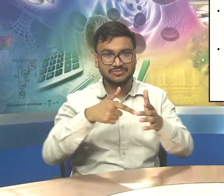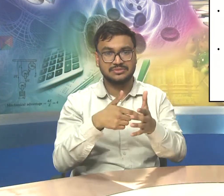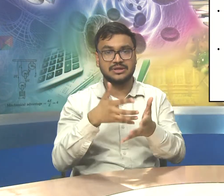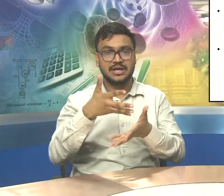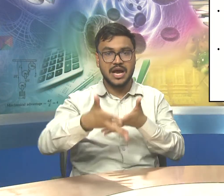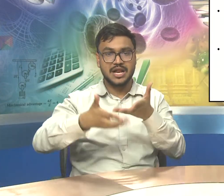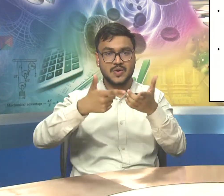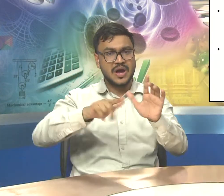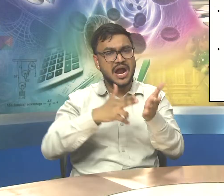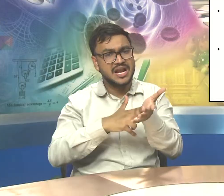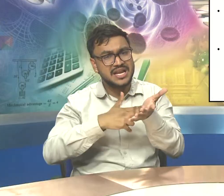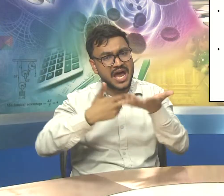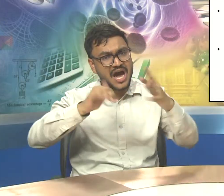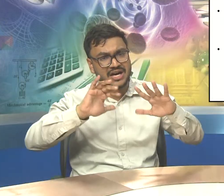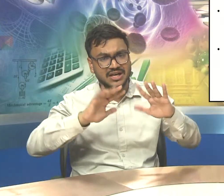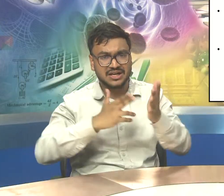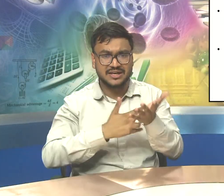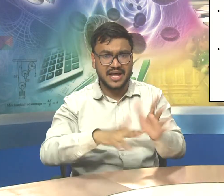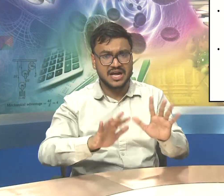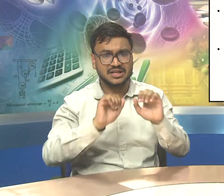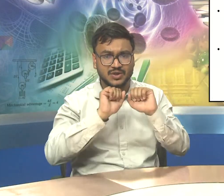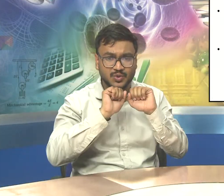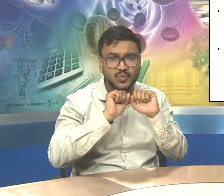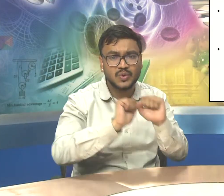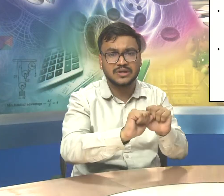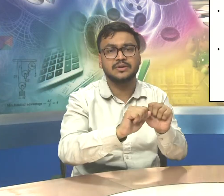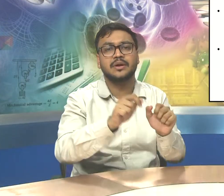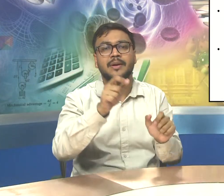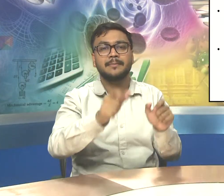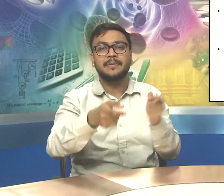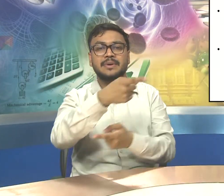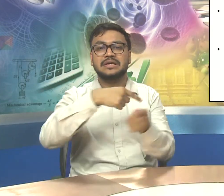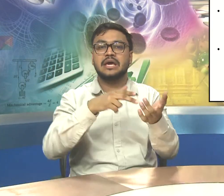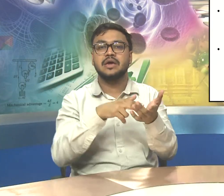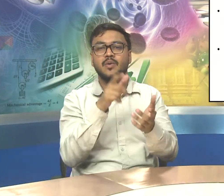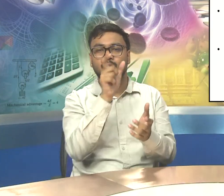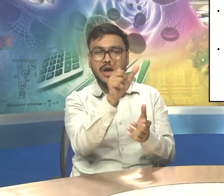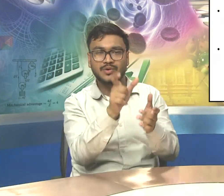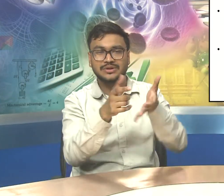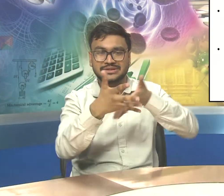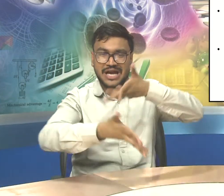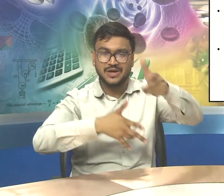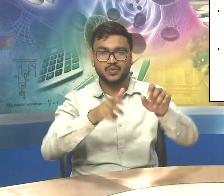The same process has happened in other sign languages.